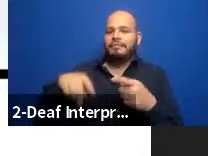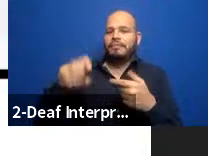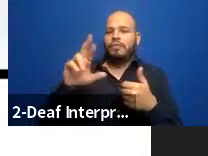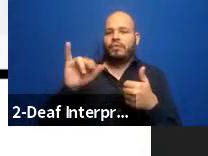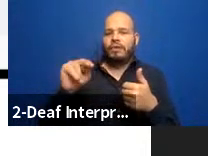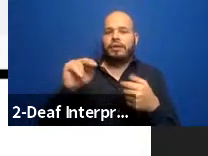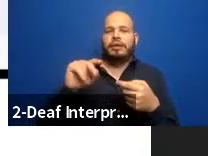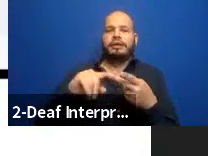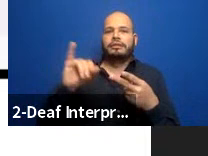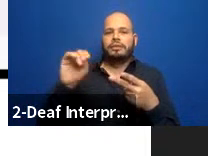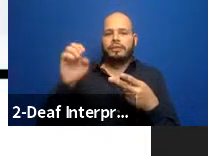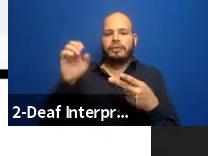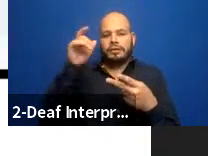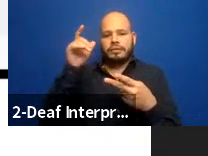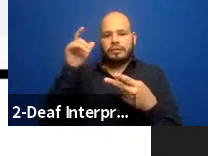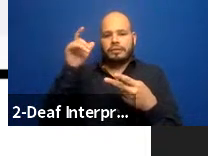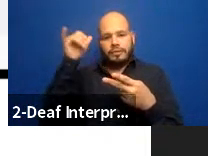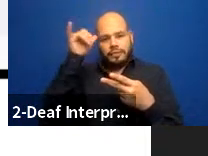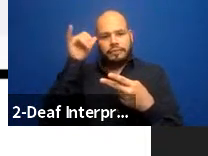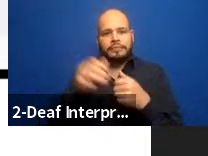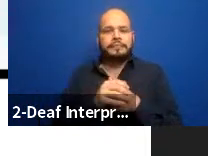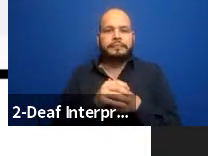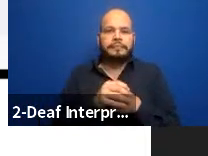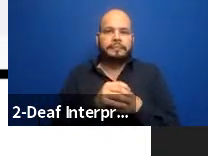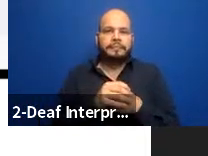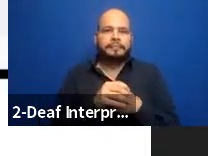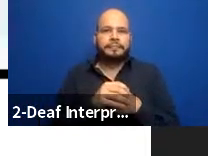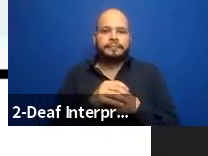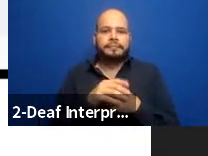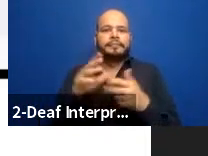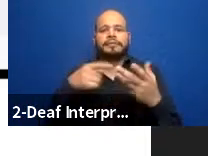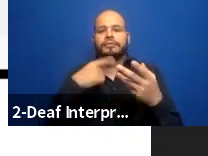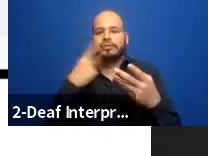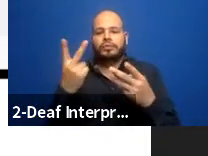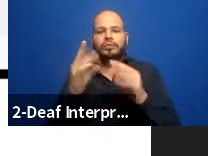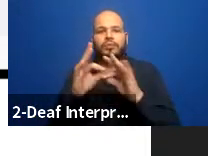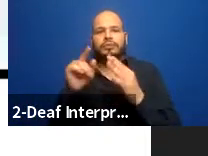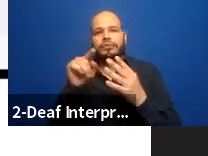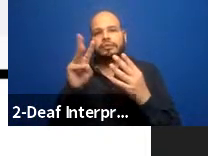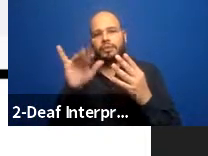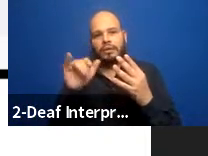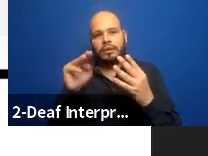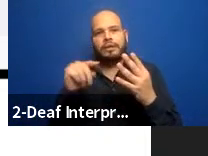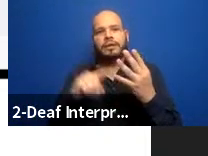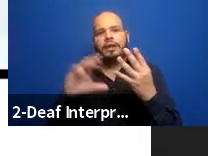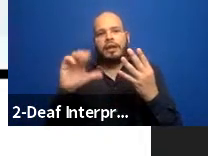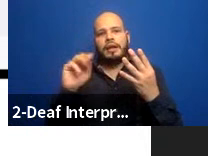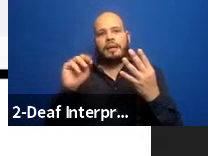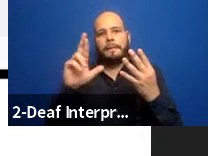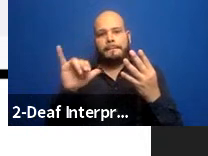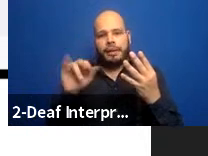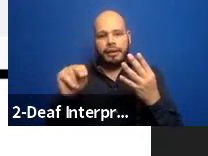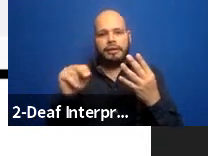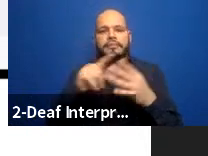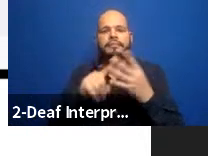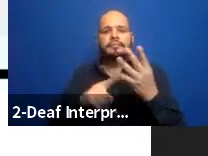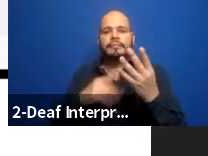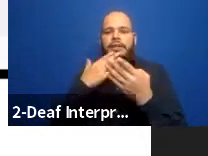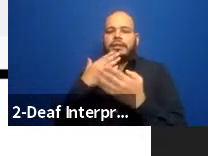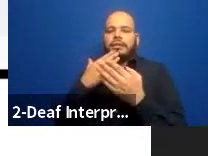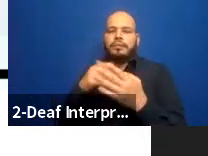and to all of you taking the time to be present online today. So I will